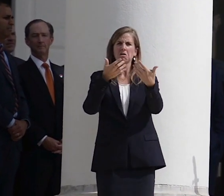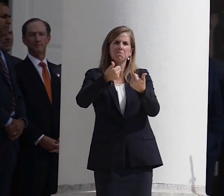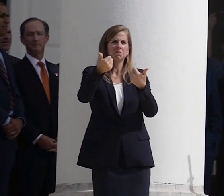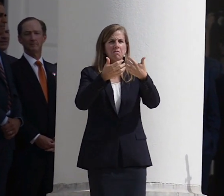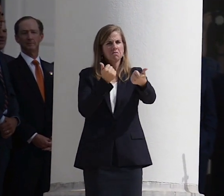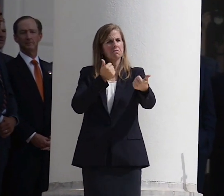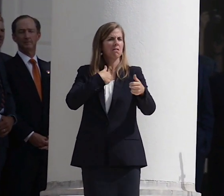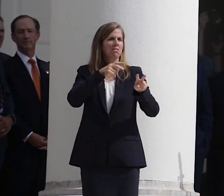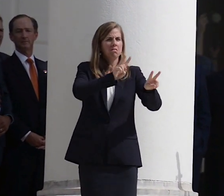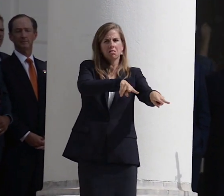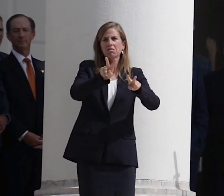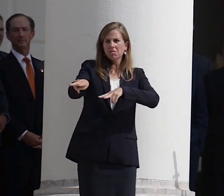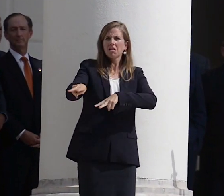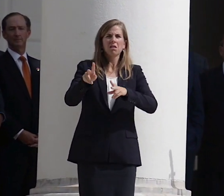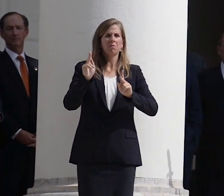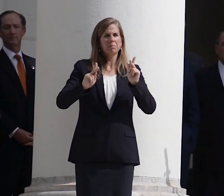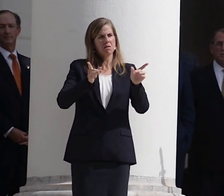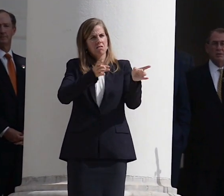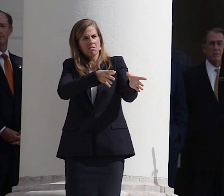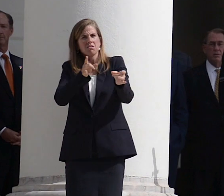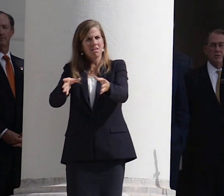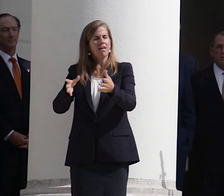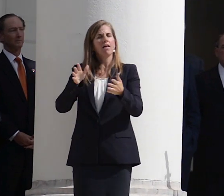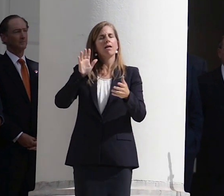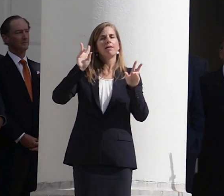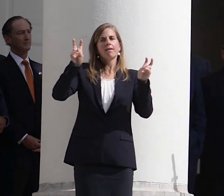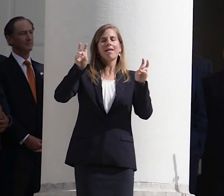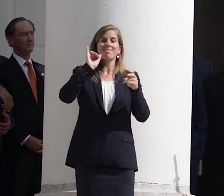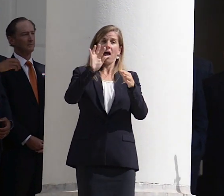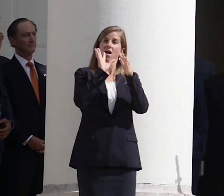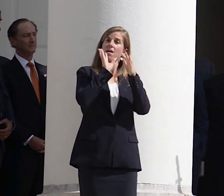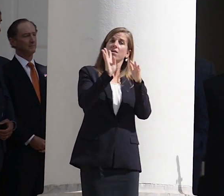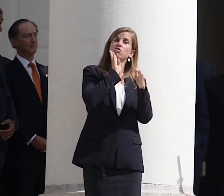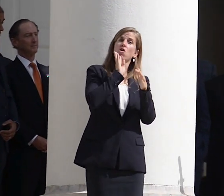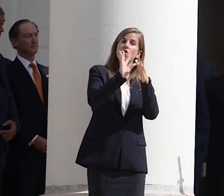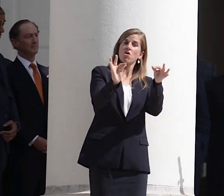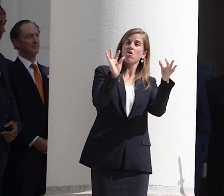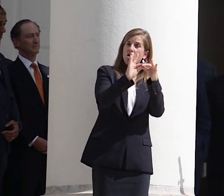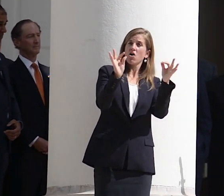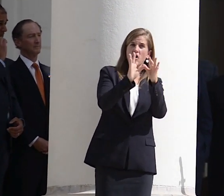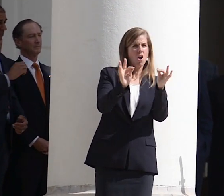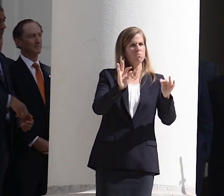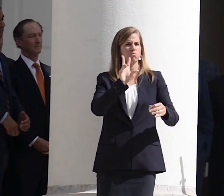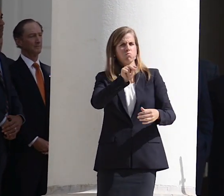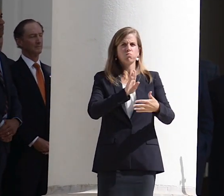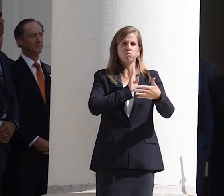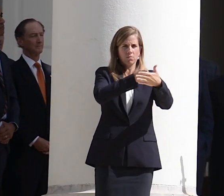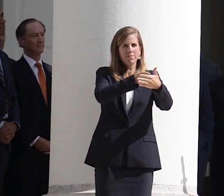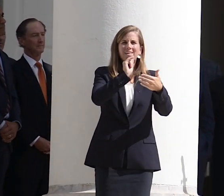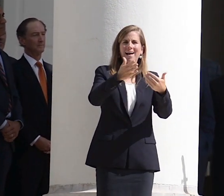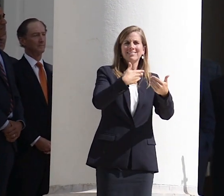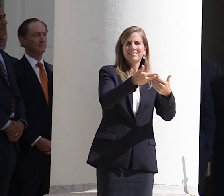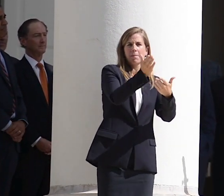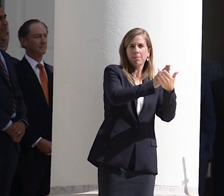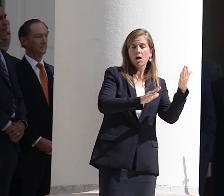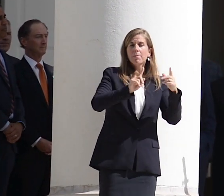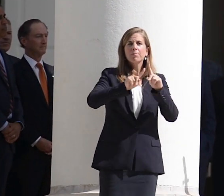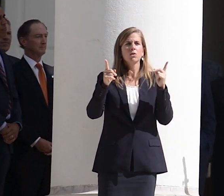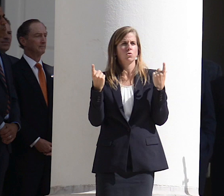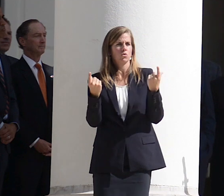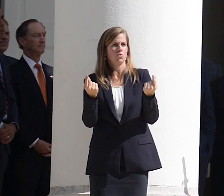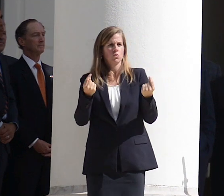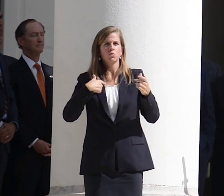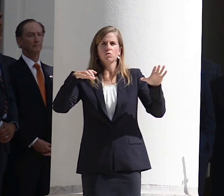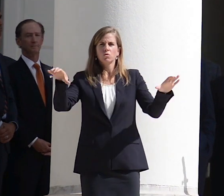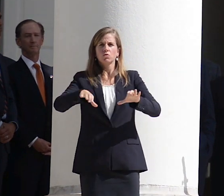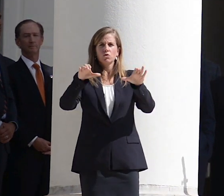is, in many ways, the easy part. The hard part, which you're all facing now, is what to do in response, both in the short and longer terms. And